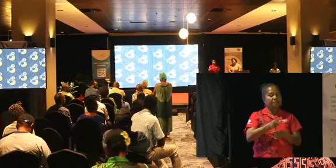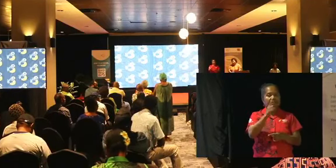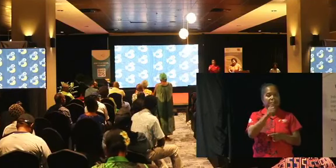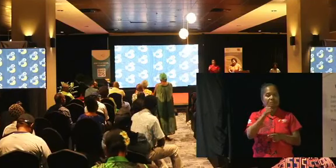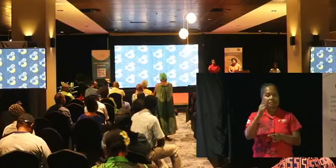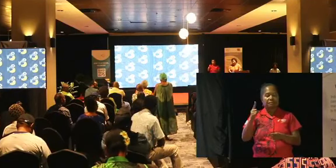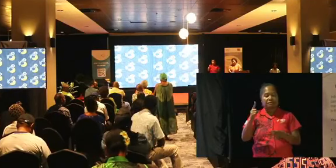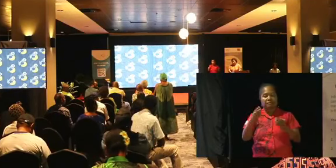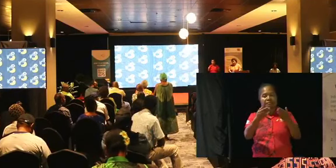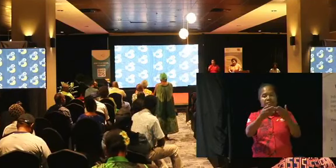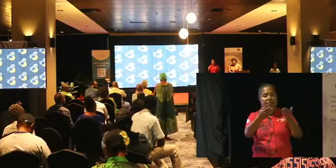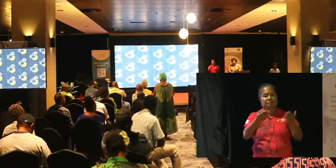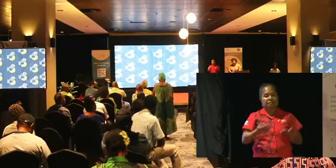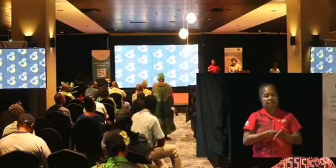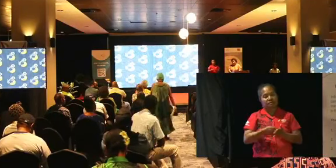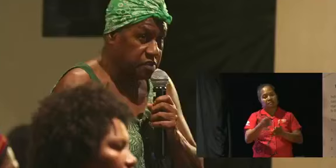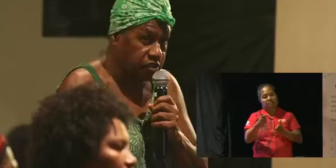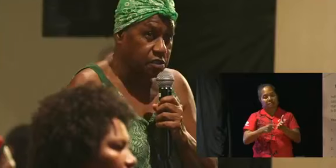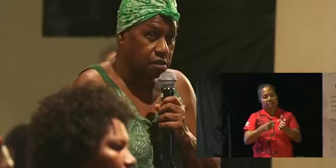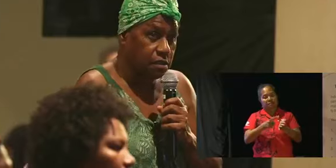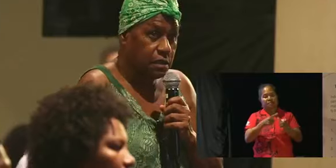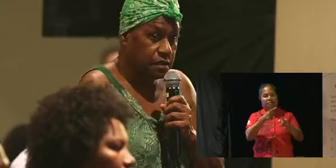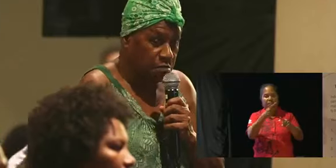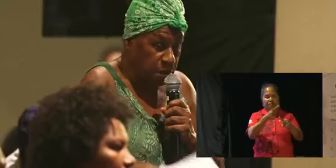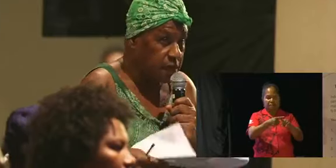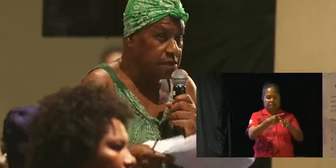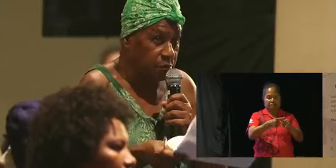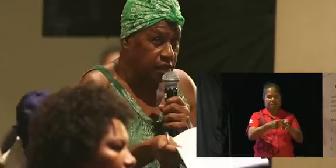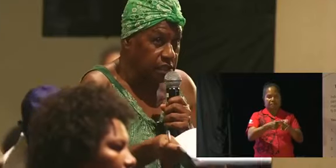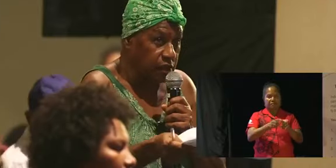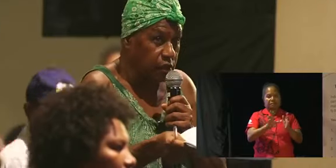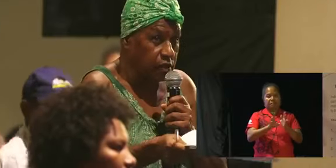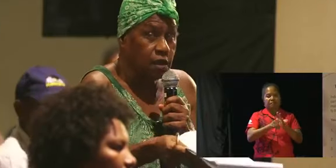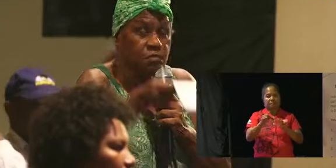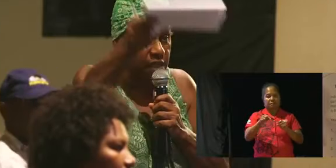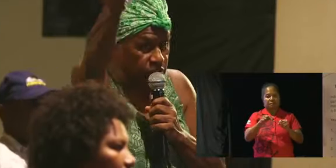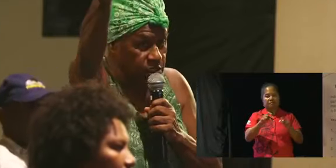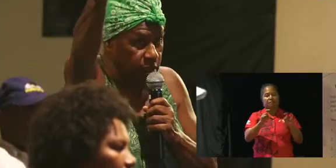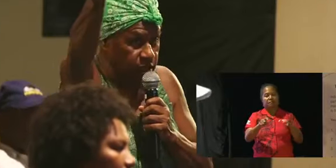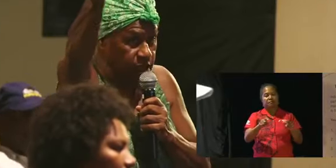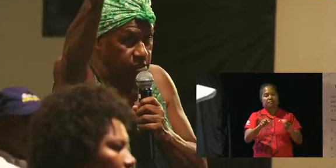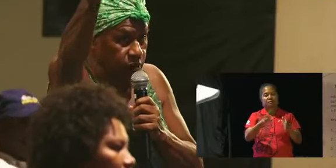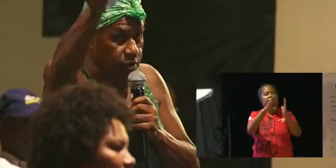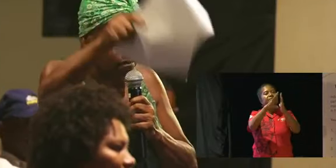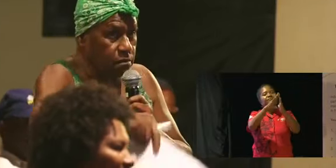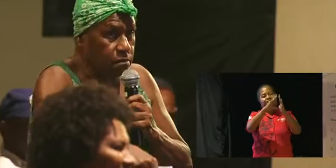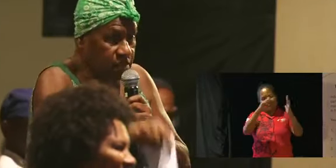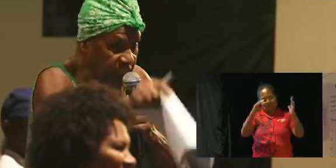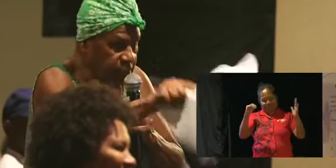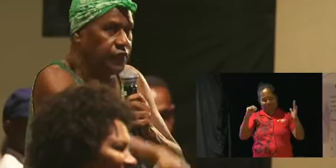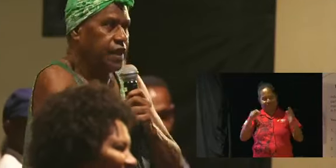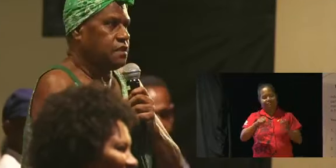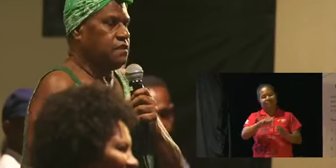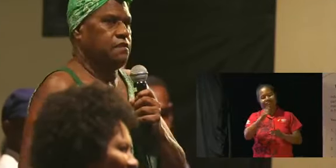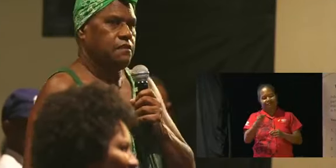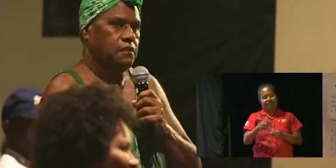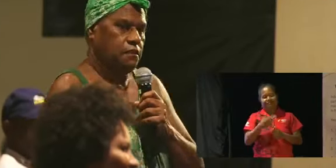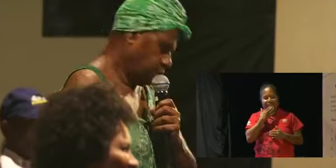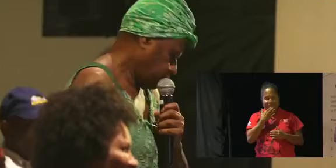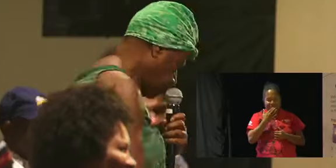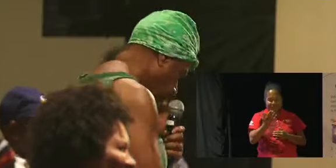you bam text you. Pampla making road and bridges. Time me plus stop the next level. PNG start the next level. That's a